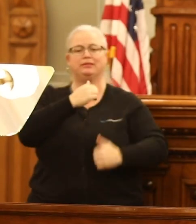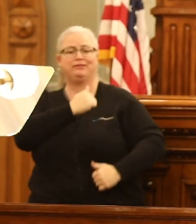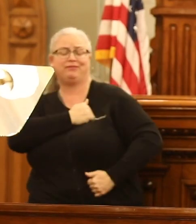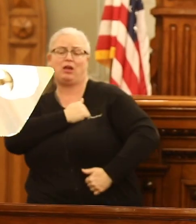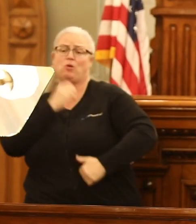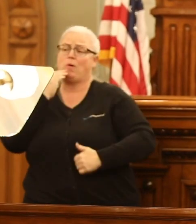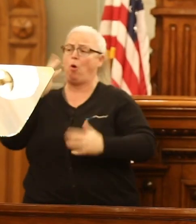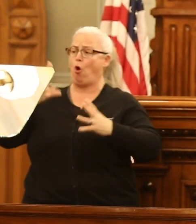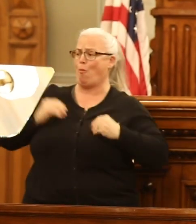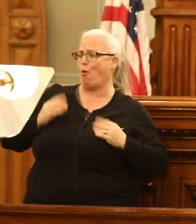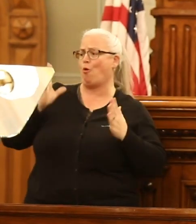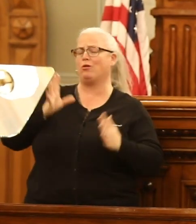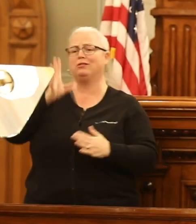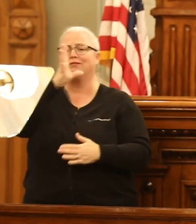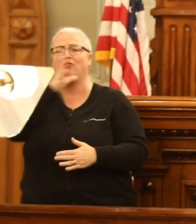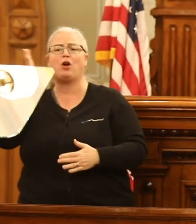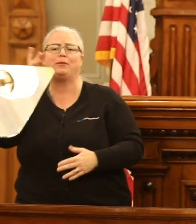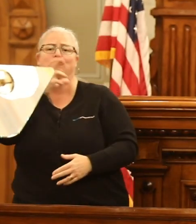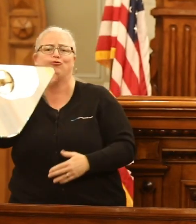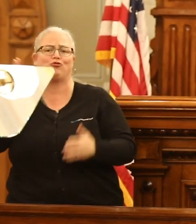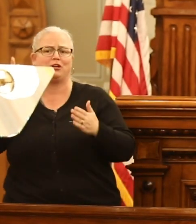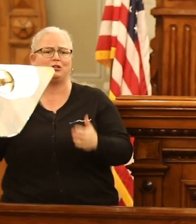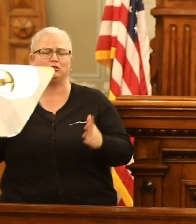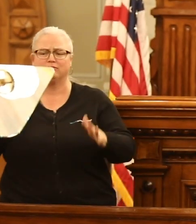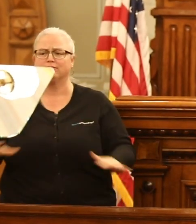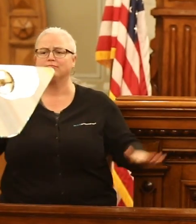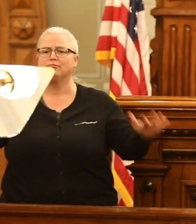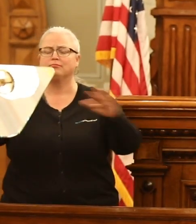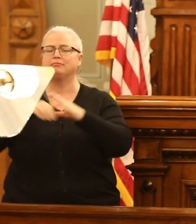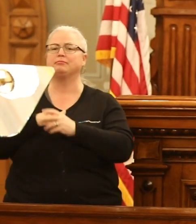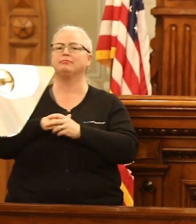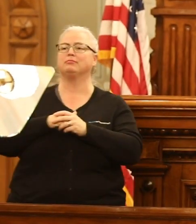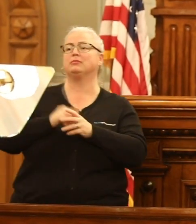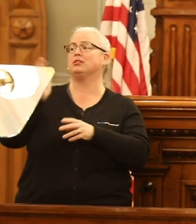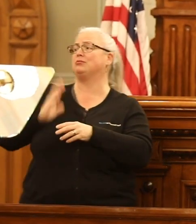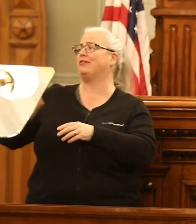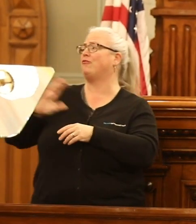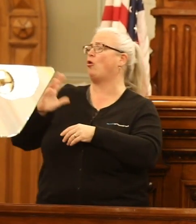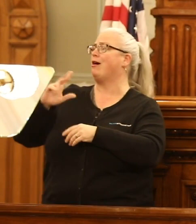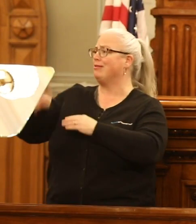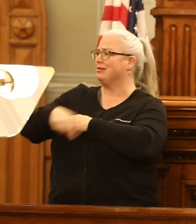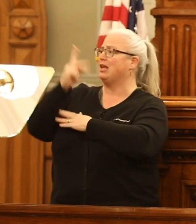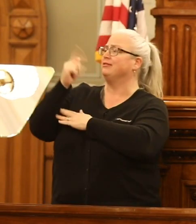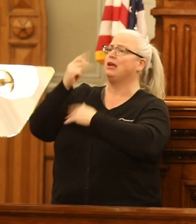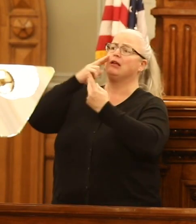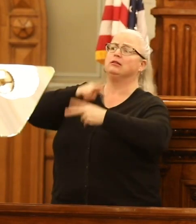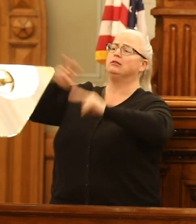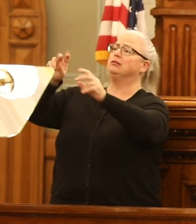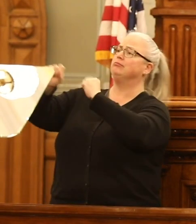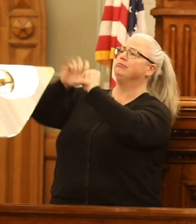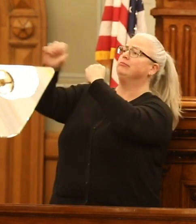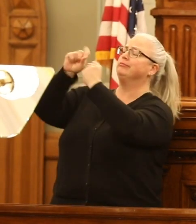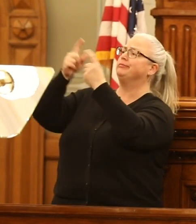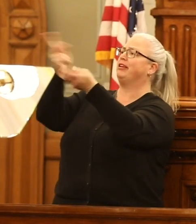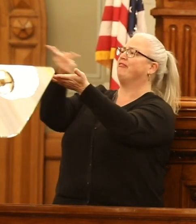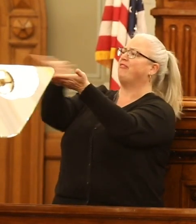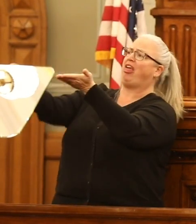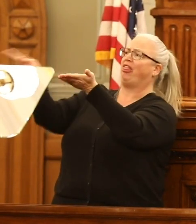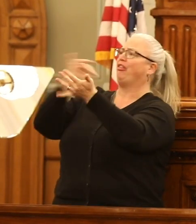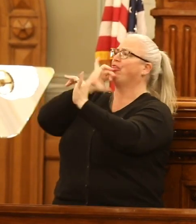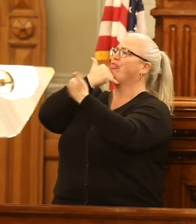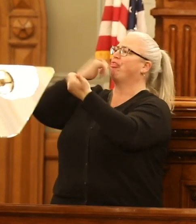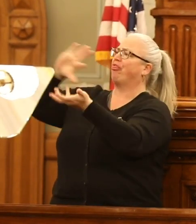homeowners, for farmers, and ranchers. Long gone are the days of Kansas making headlines for failure and